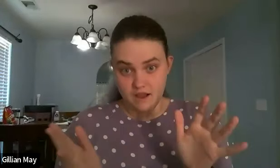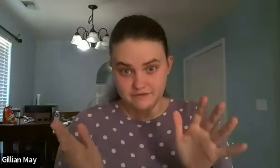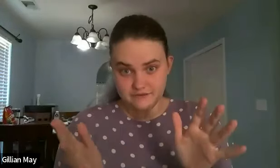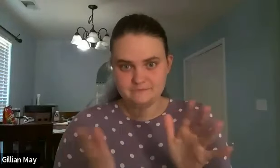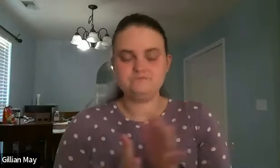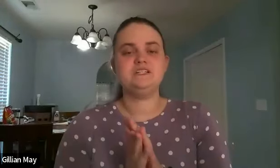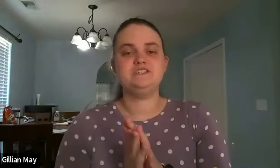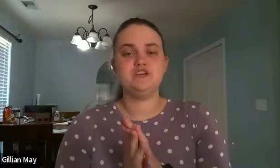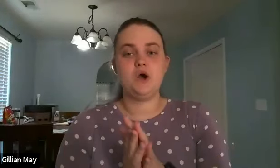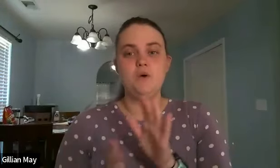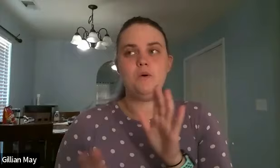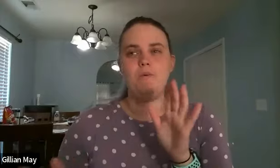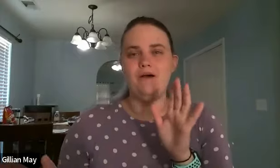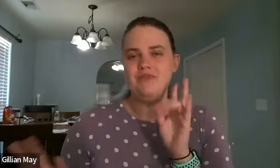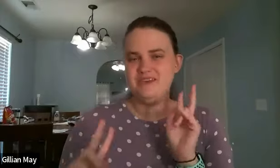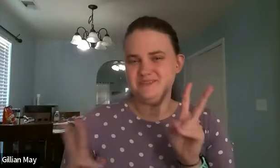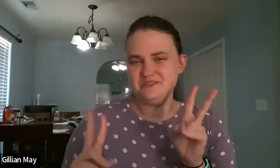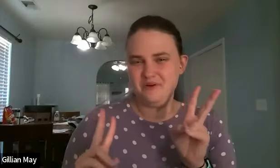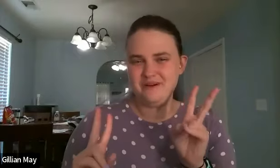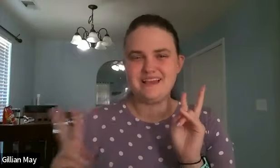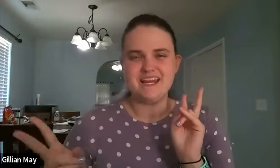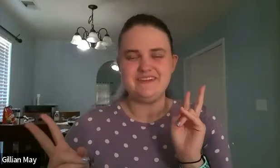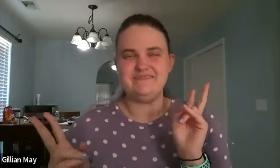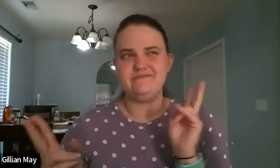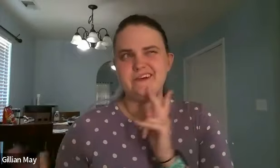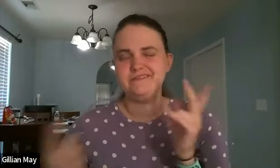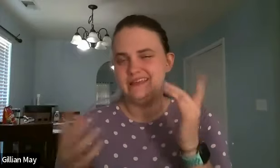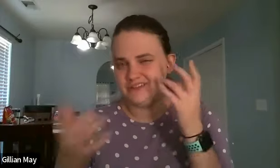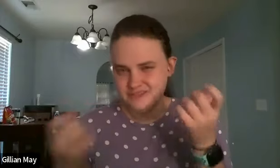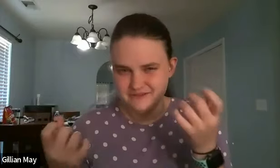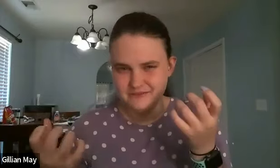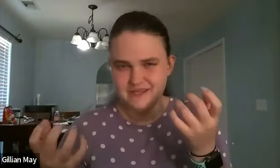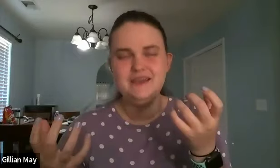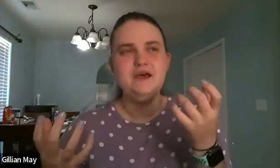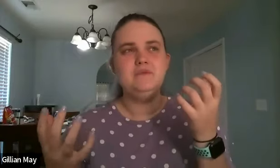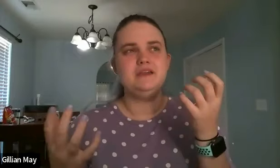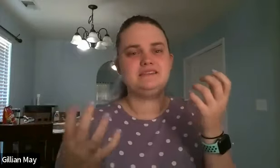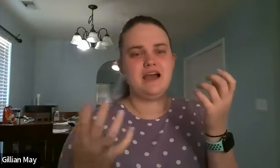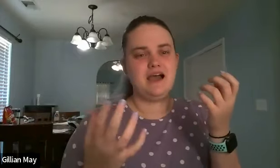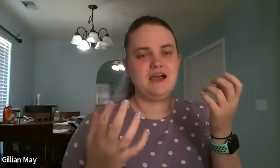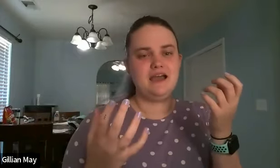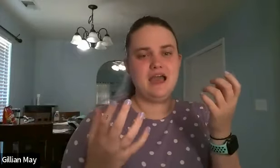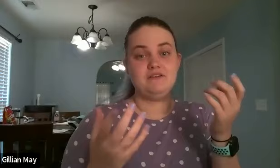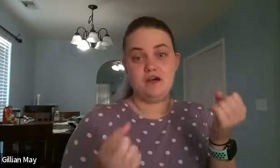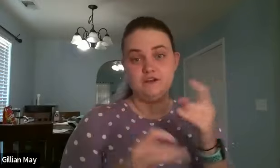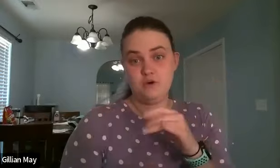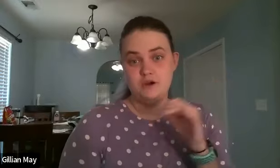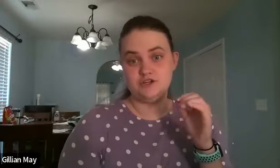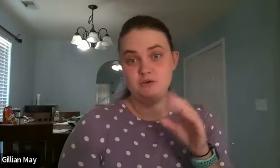wife. So this one's always kind of fun, like interesting for me, because I have a lot of coworkers who are